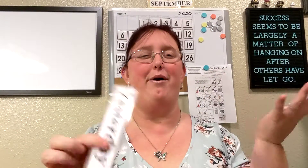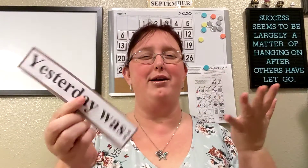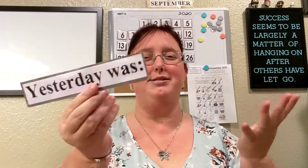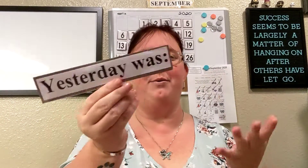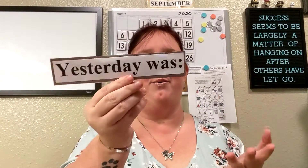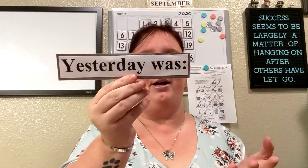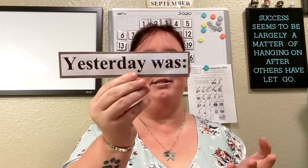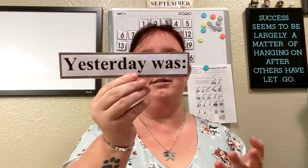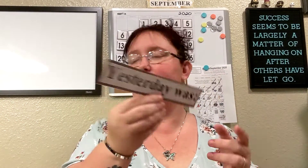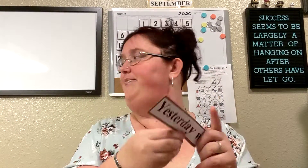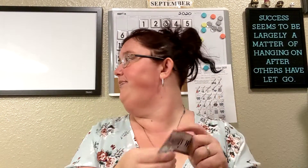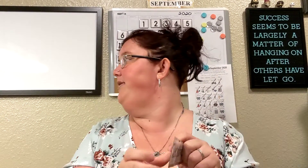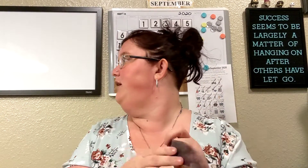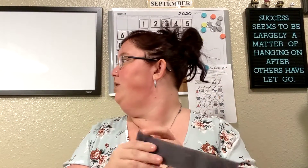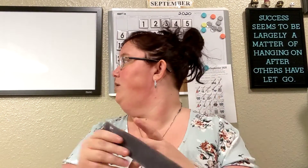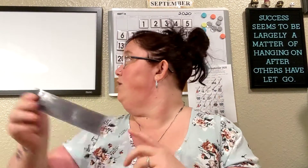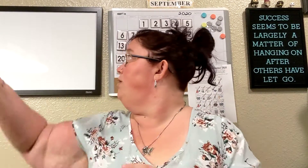was what?